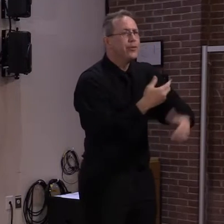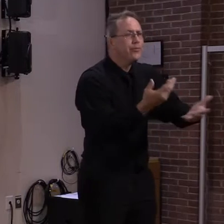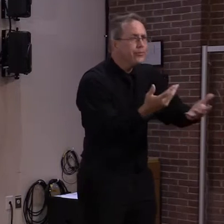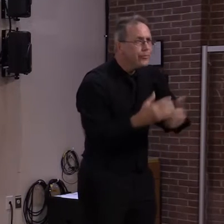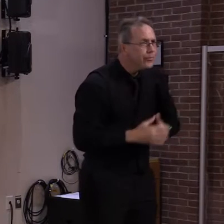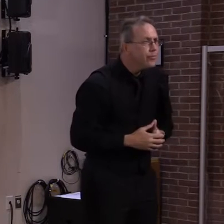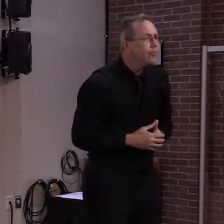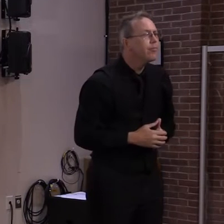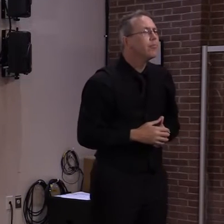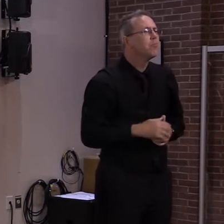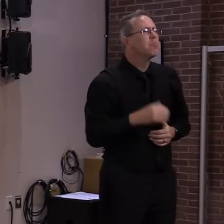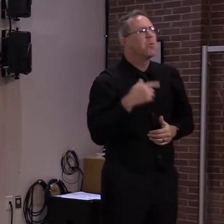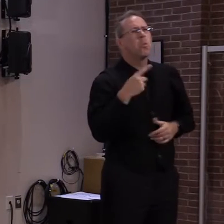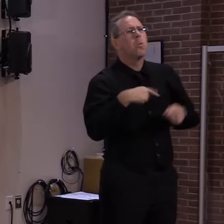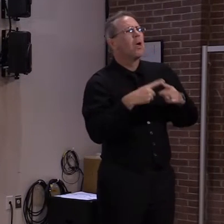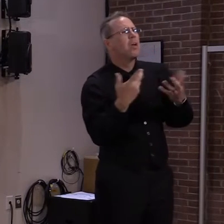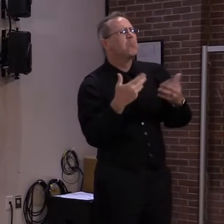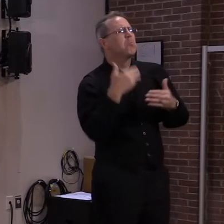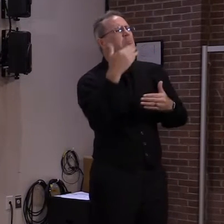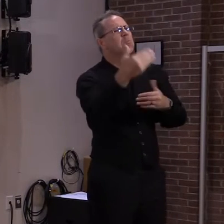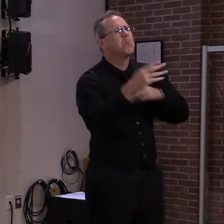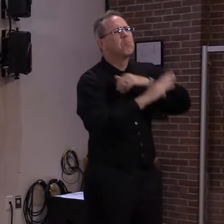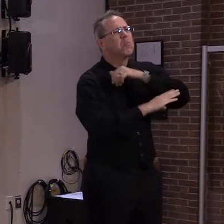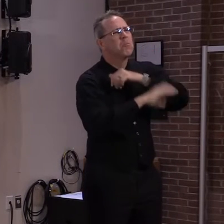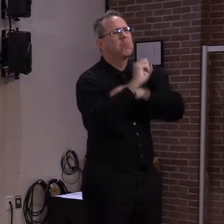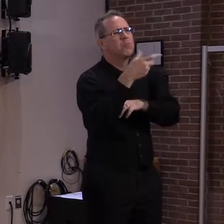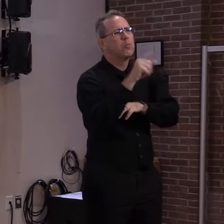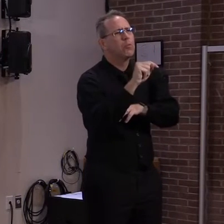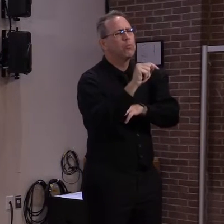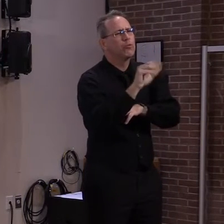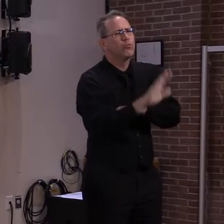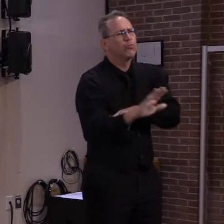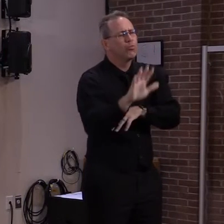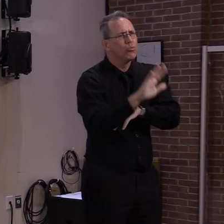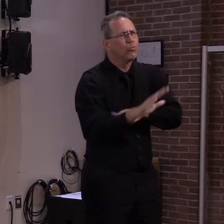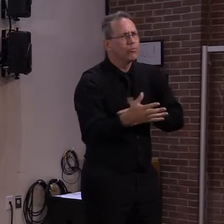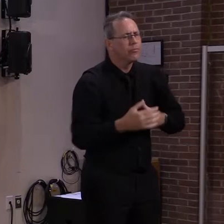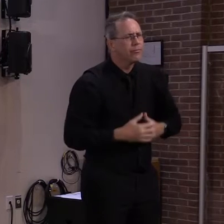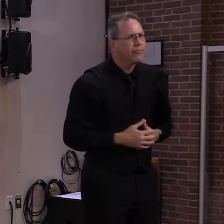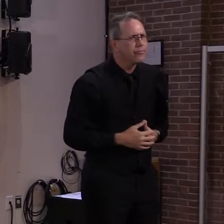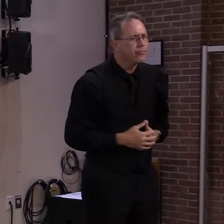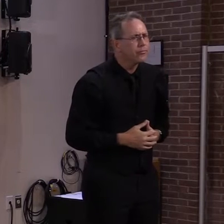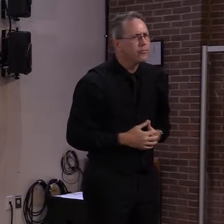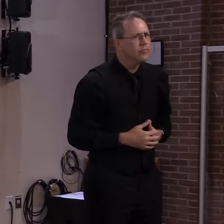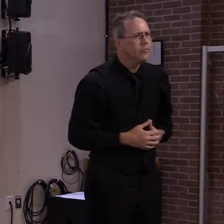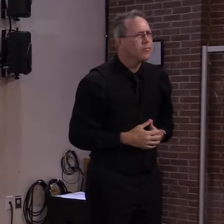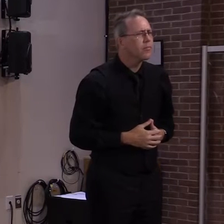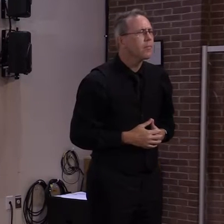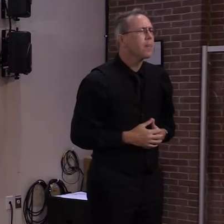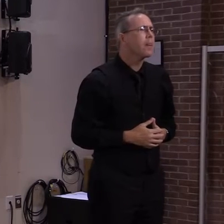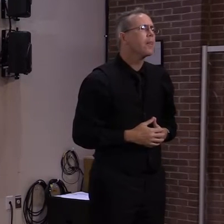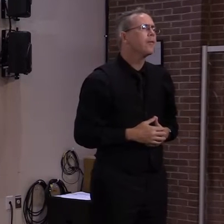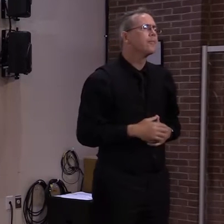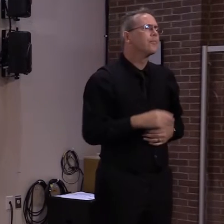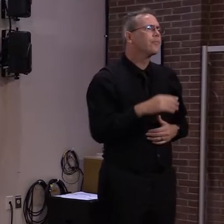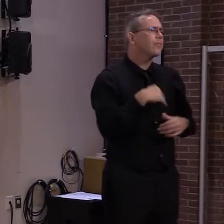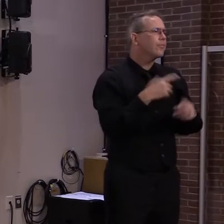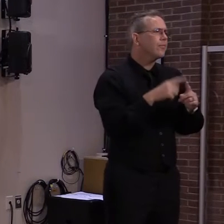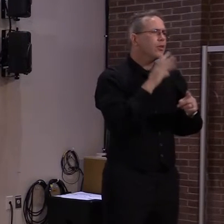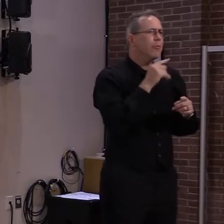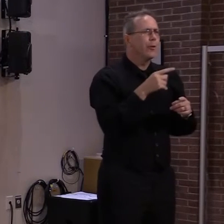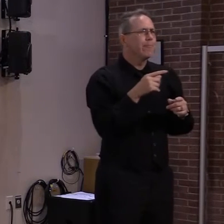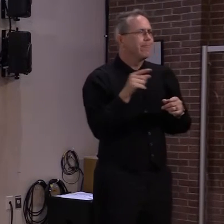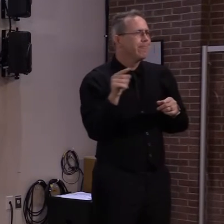the upcoming weeks. Turning to vaccination rates, as the governor and Commissioner Pichek mentioned, as of today, we are